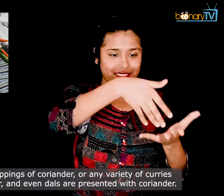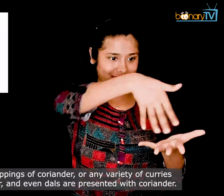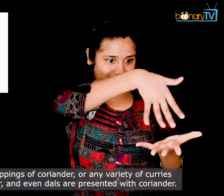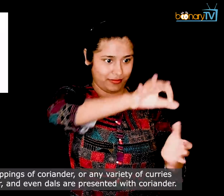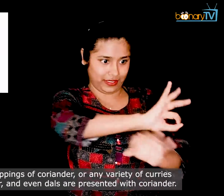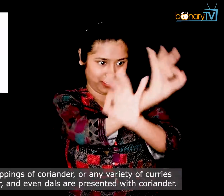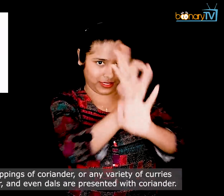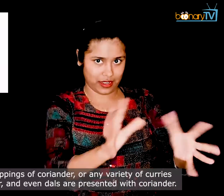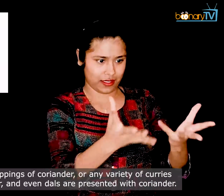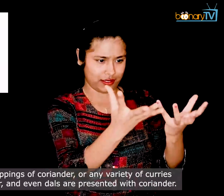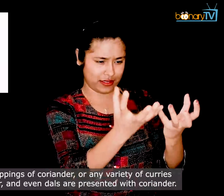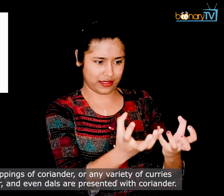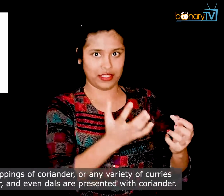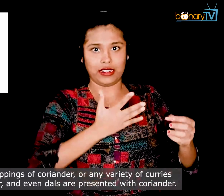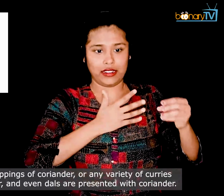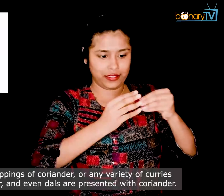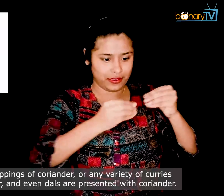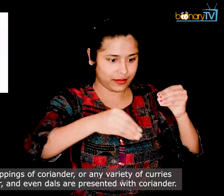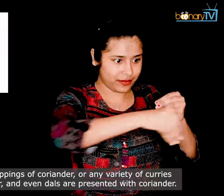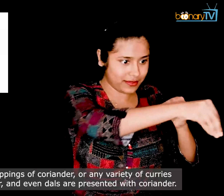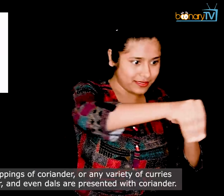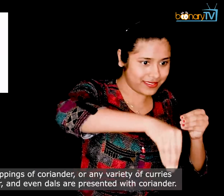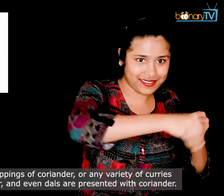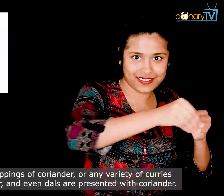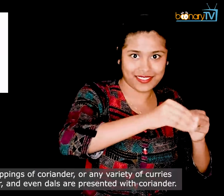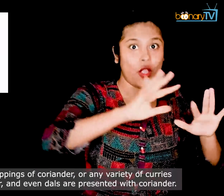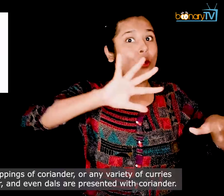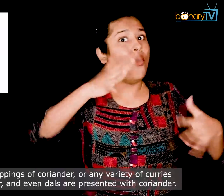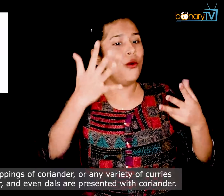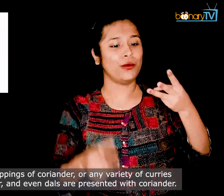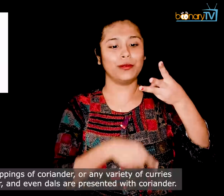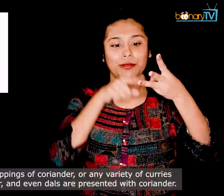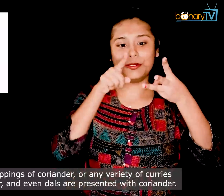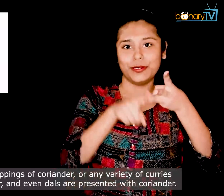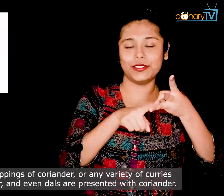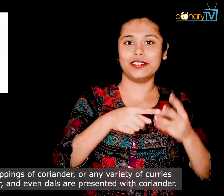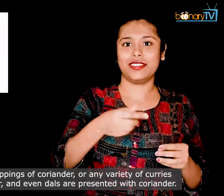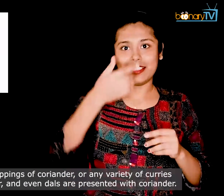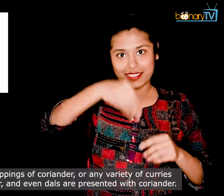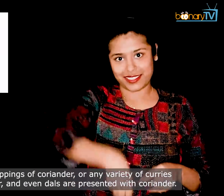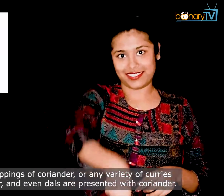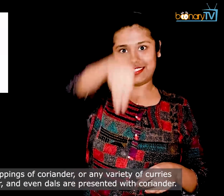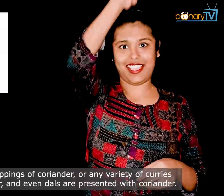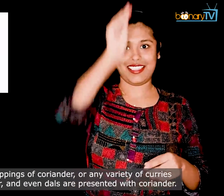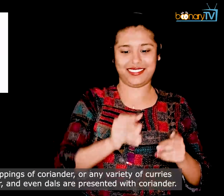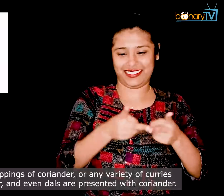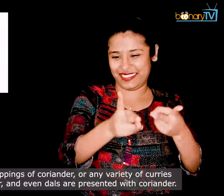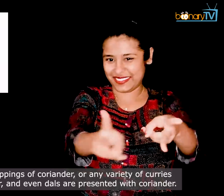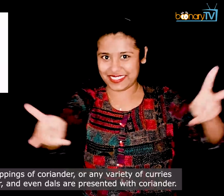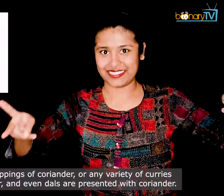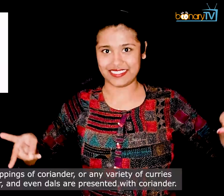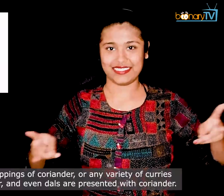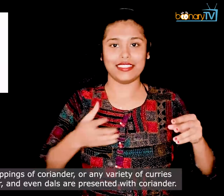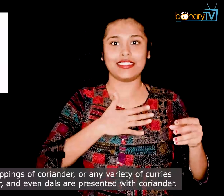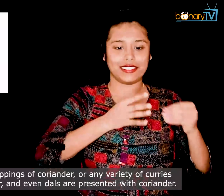gravies with toppings of coriander or any variety of